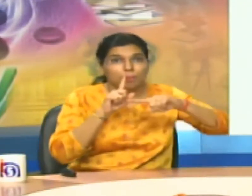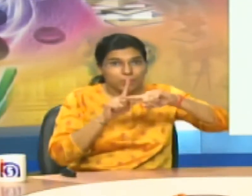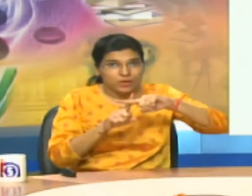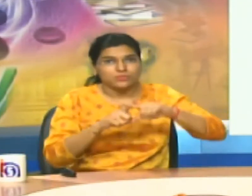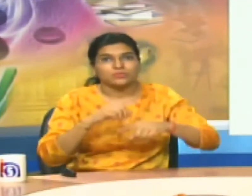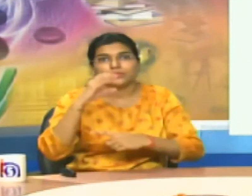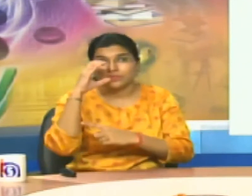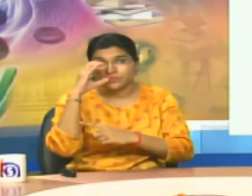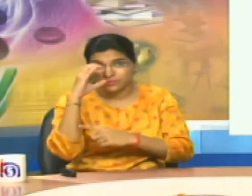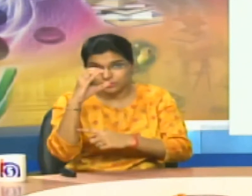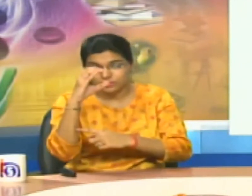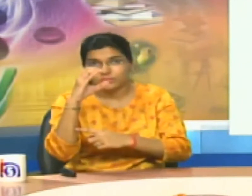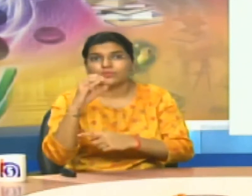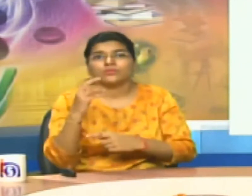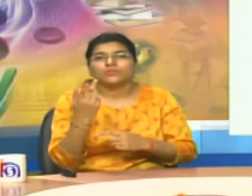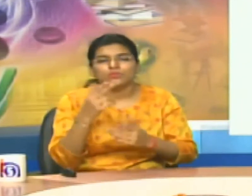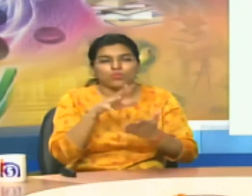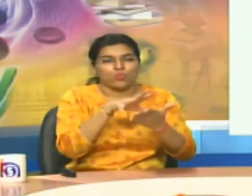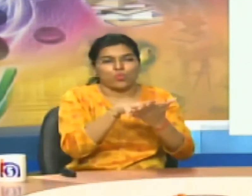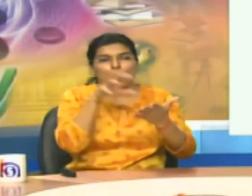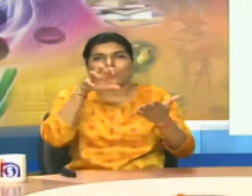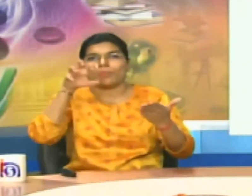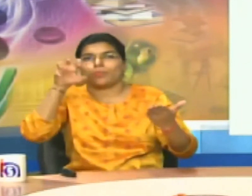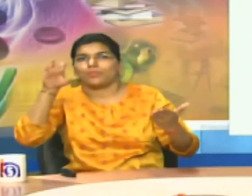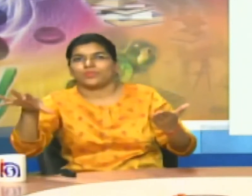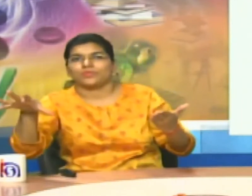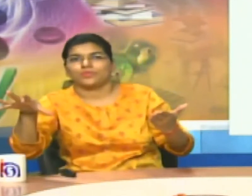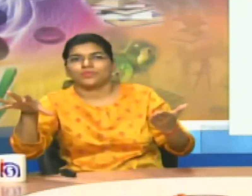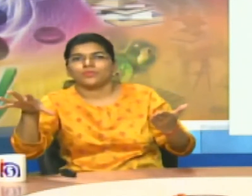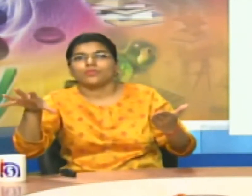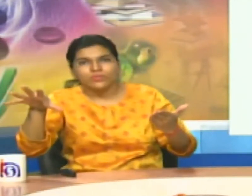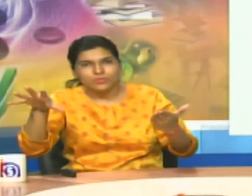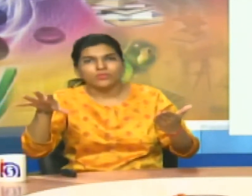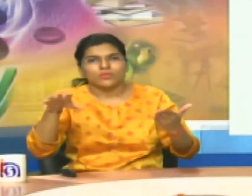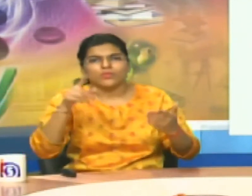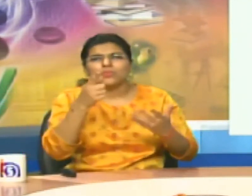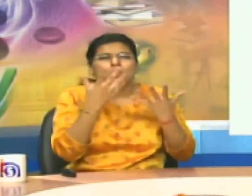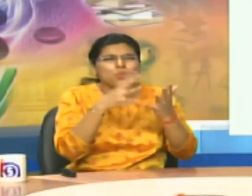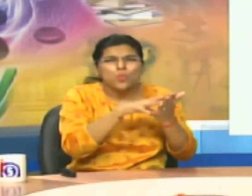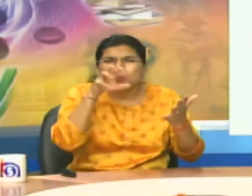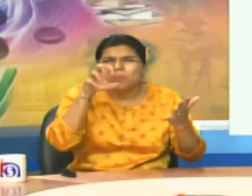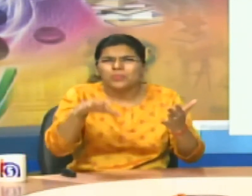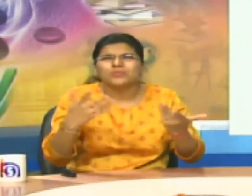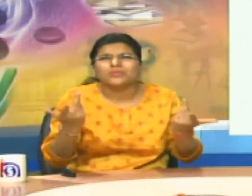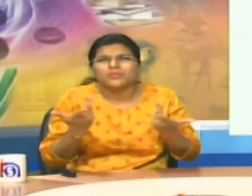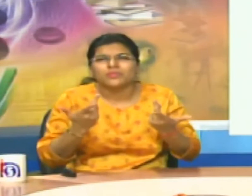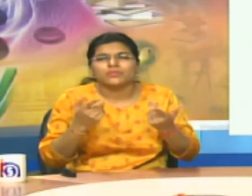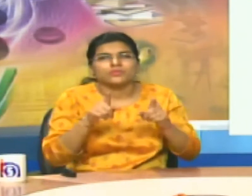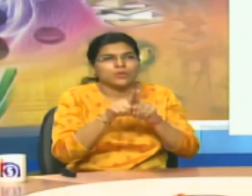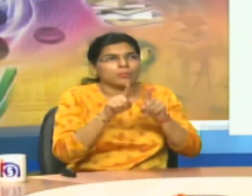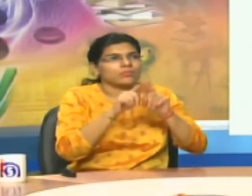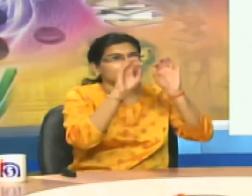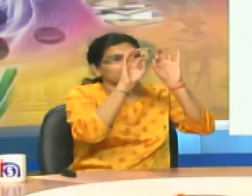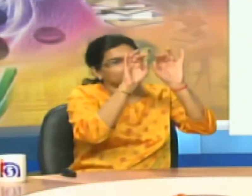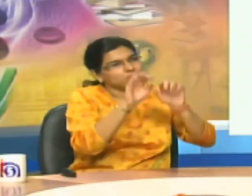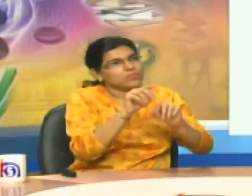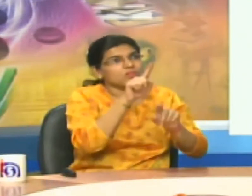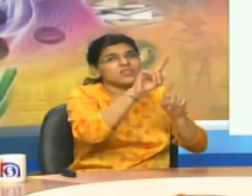A. And the third is copy. If you want to copy something and paste somewhere else, then that copy